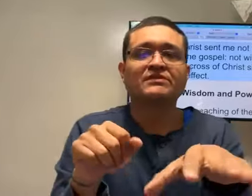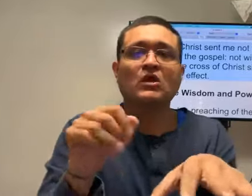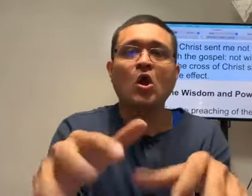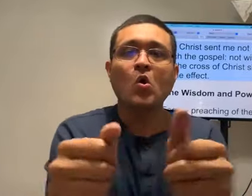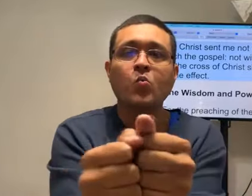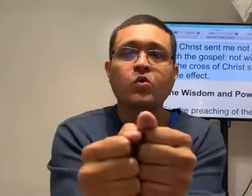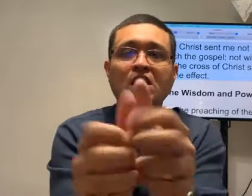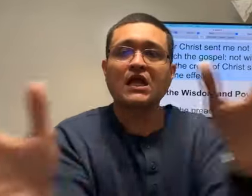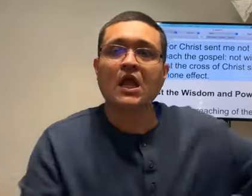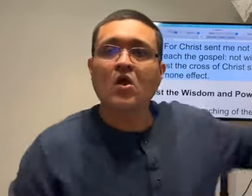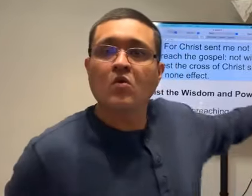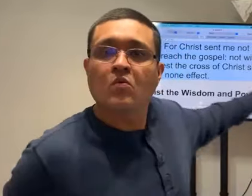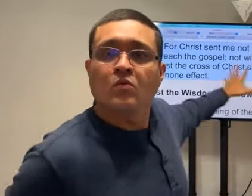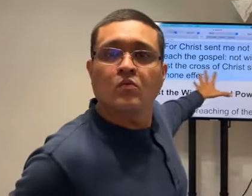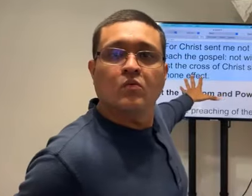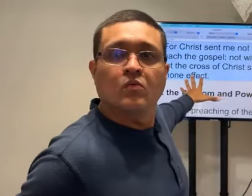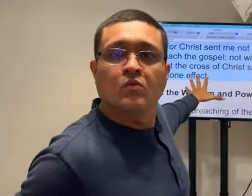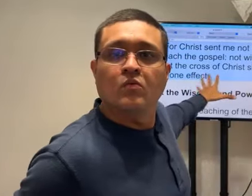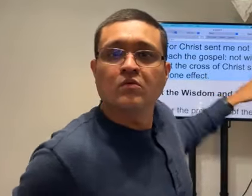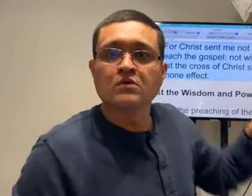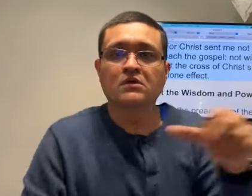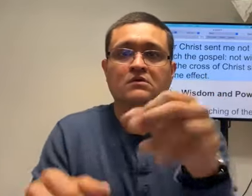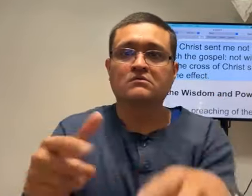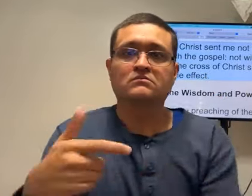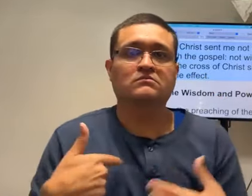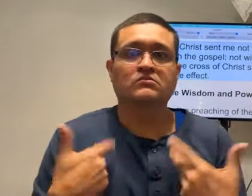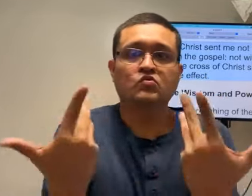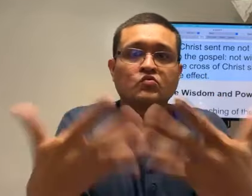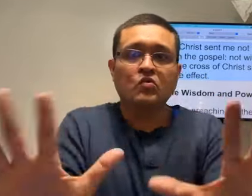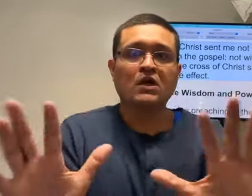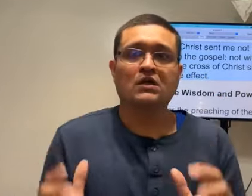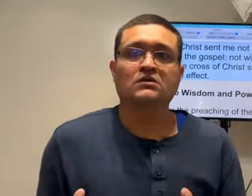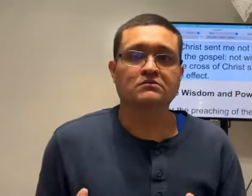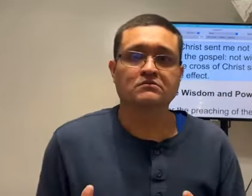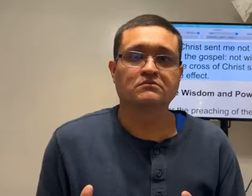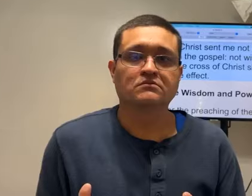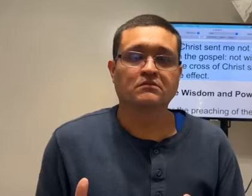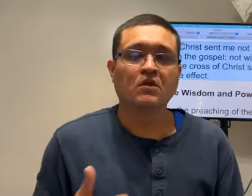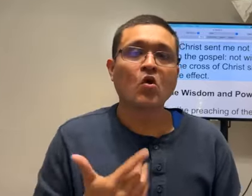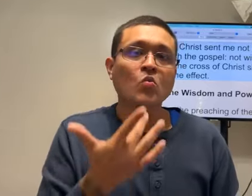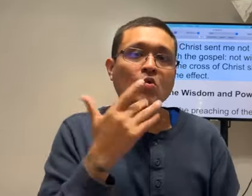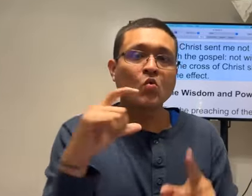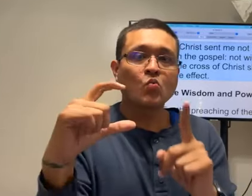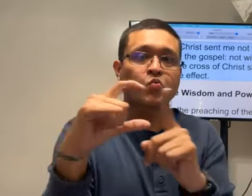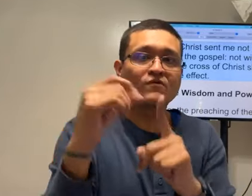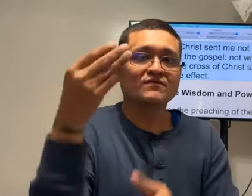Kind of like saying, you know, I don't need Jesus. It's them without the word.